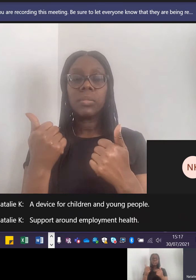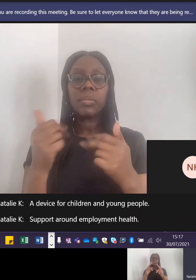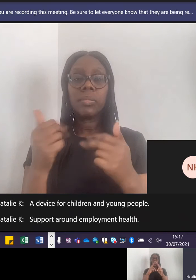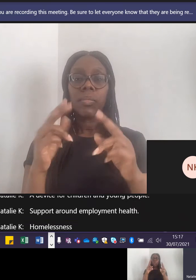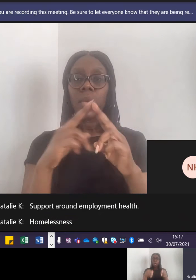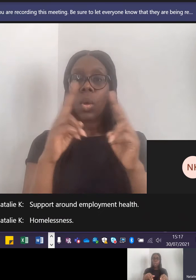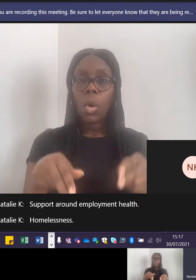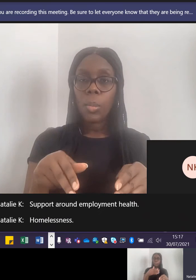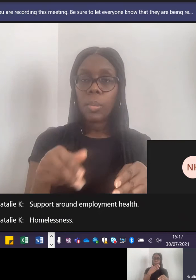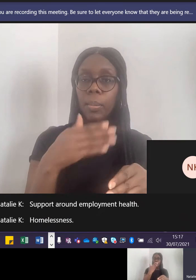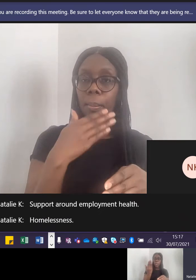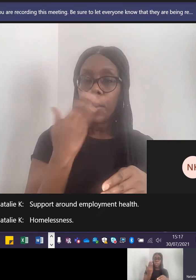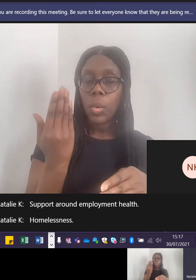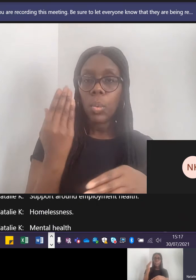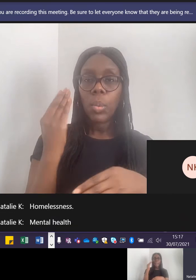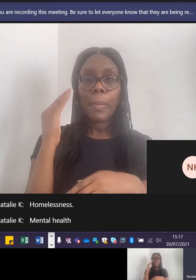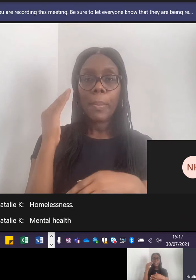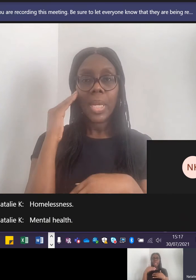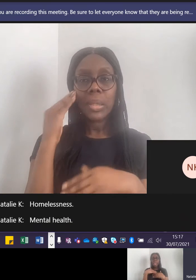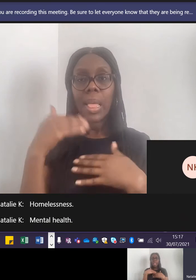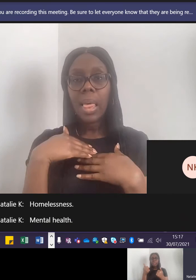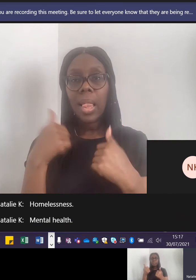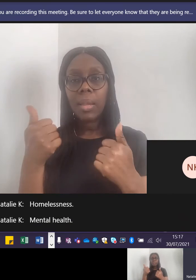homelessness, mental health,